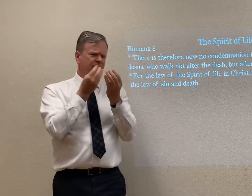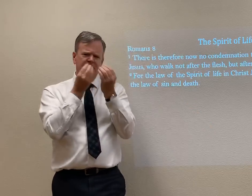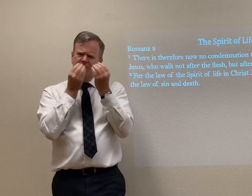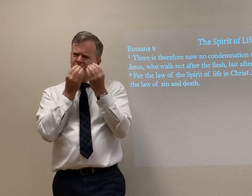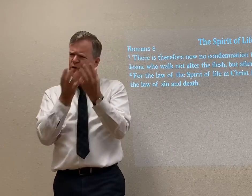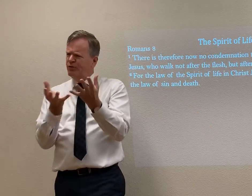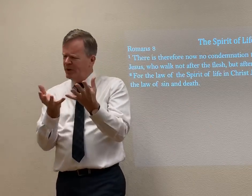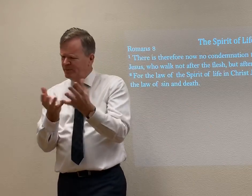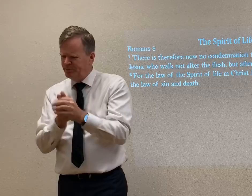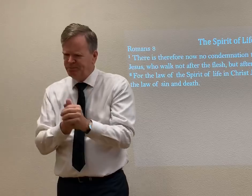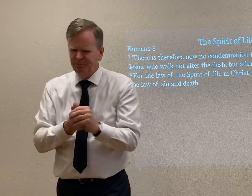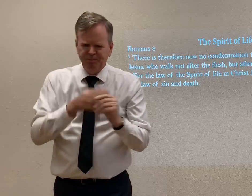It's beautiful.